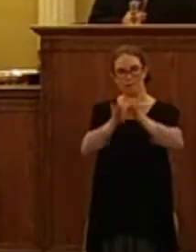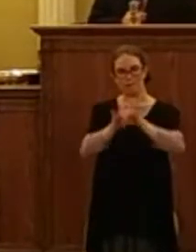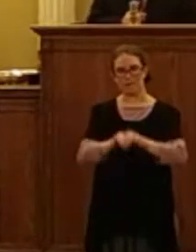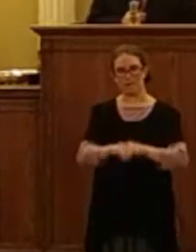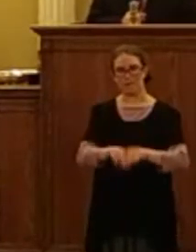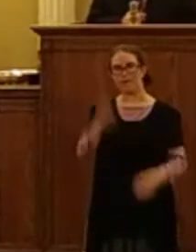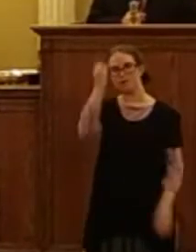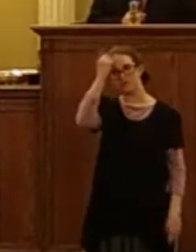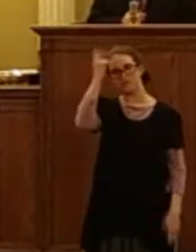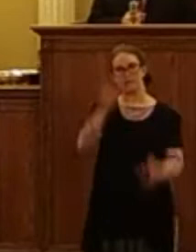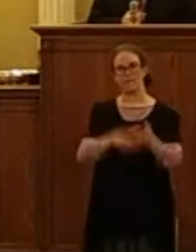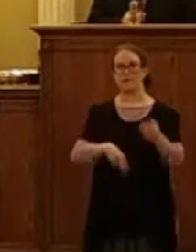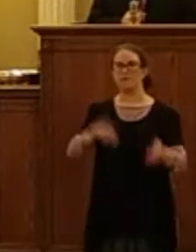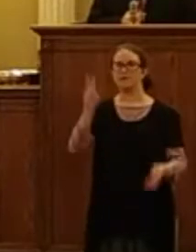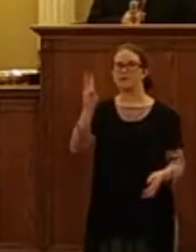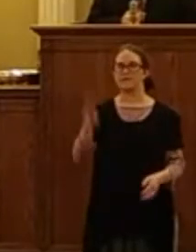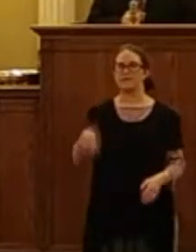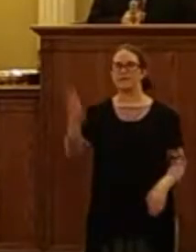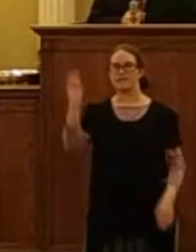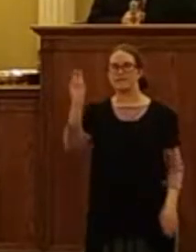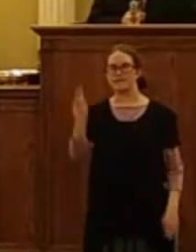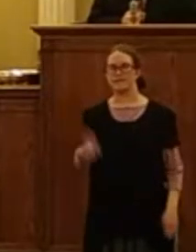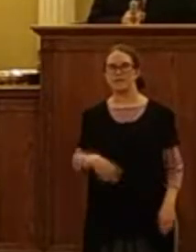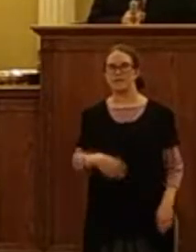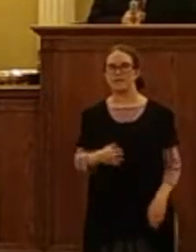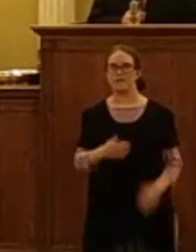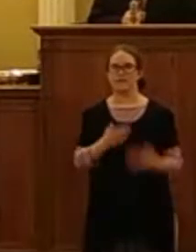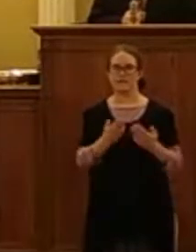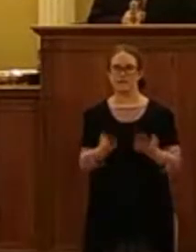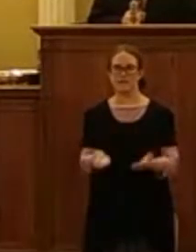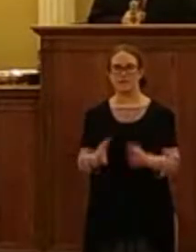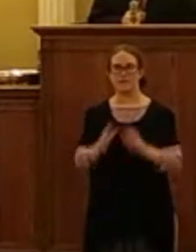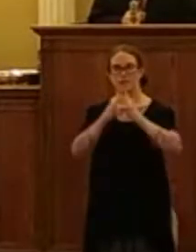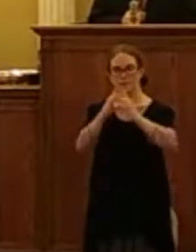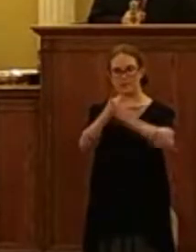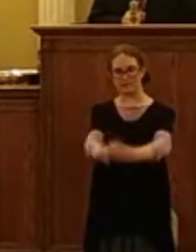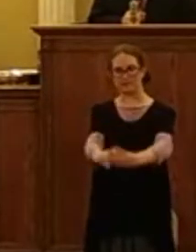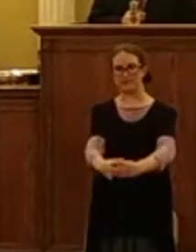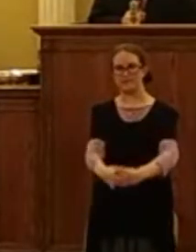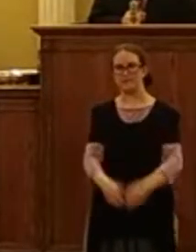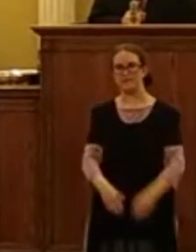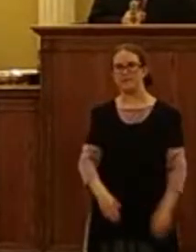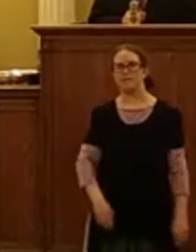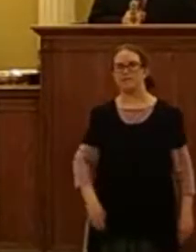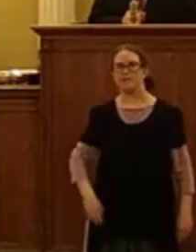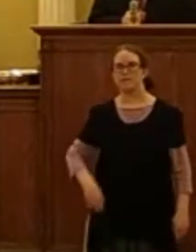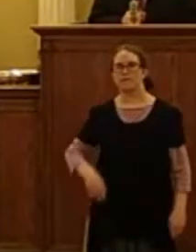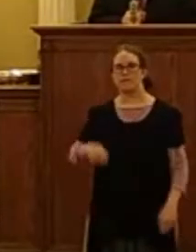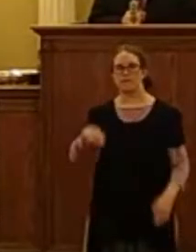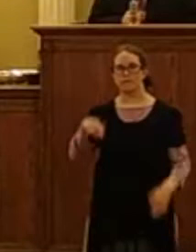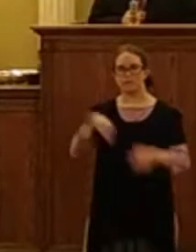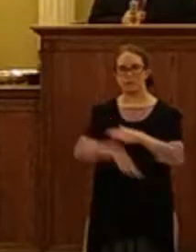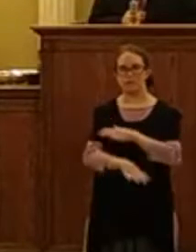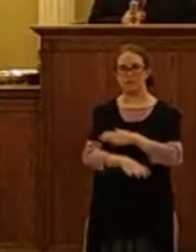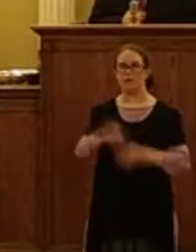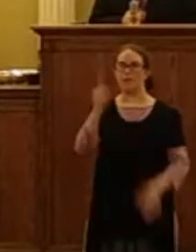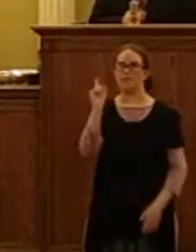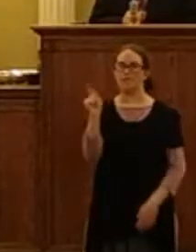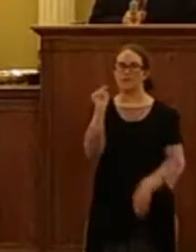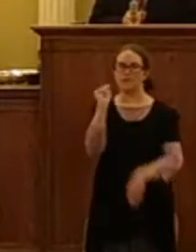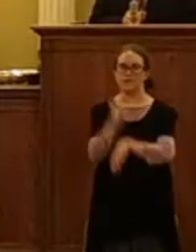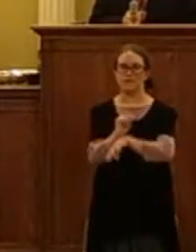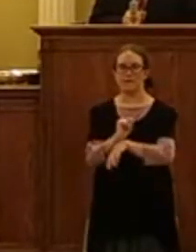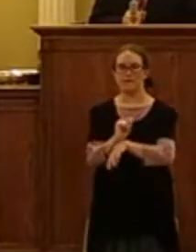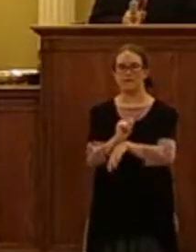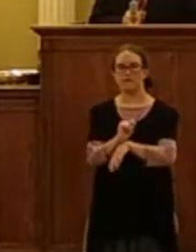of verse 6 and verse 7. Now when these things were ordained, the priest went always into the first